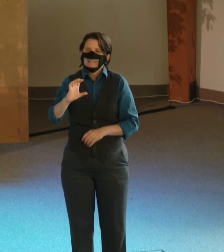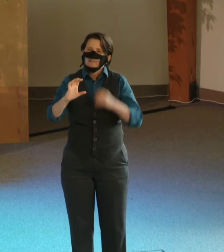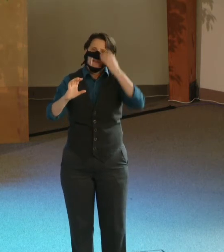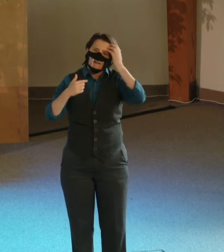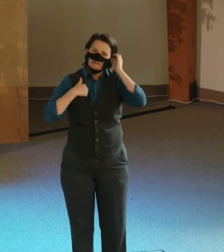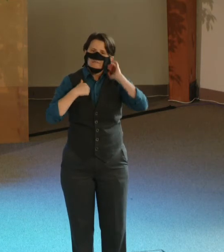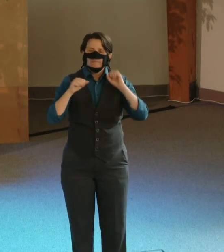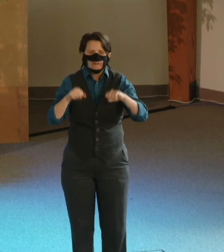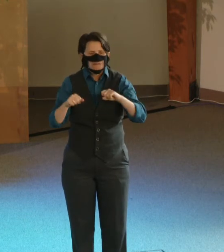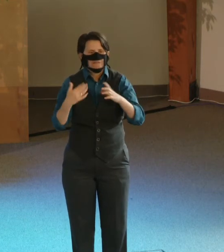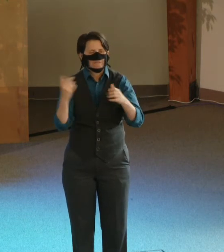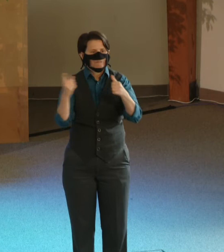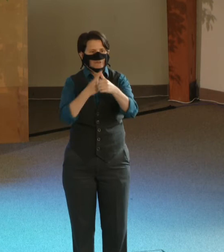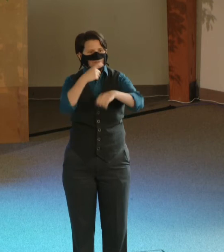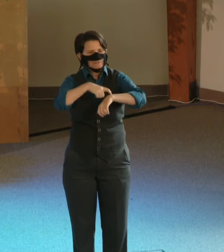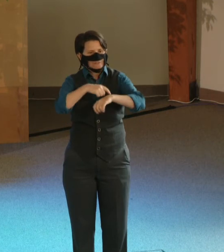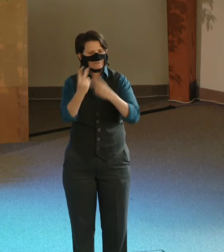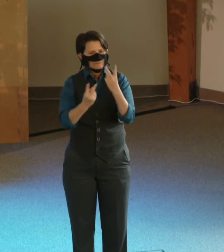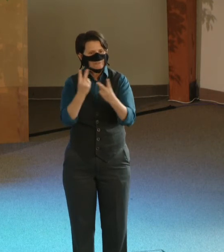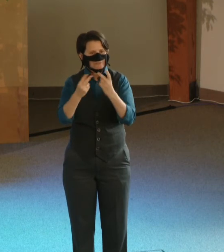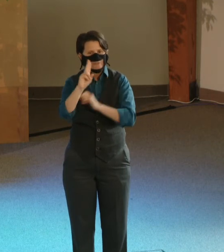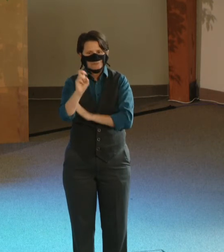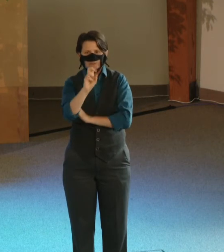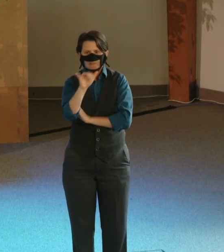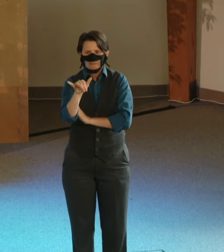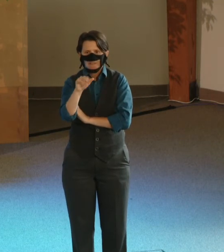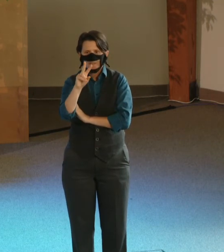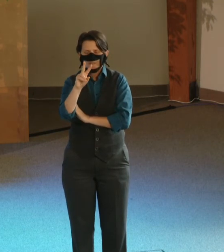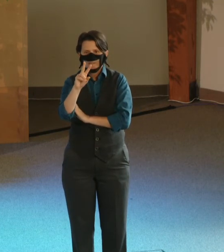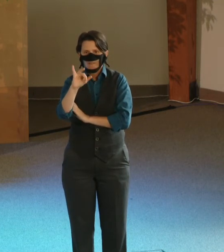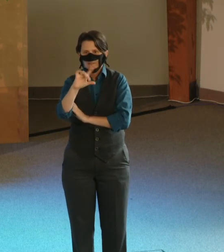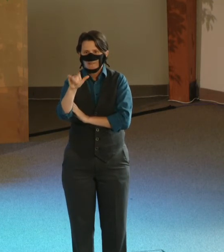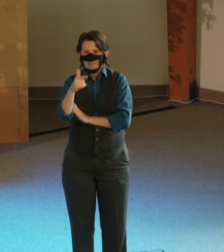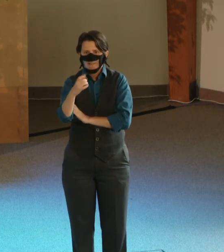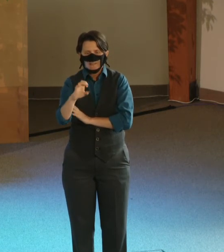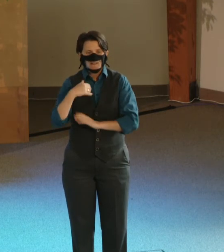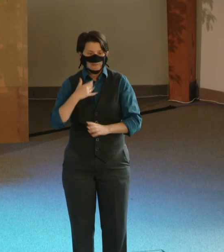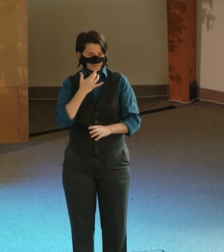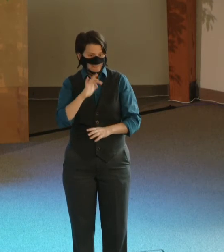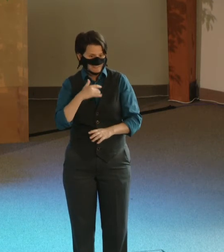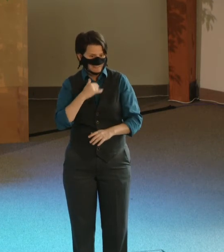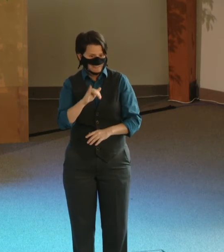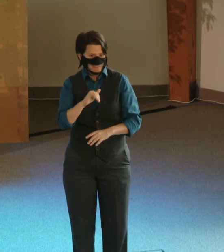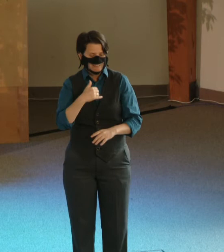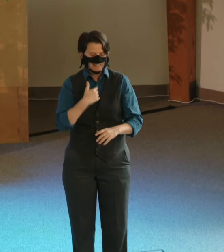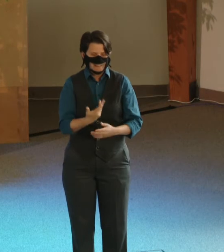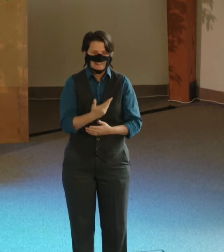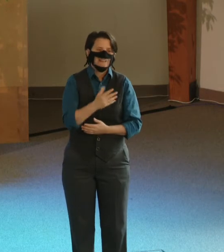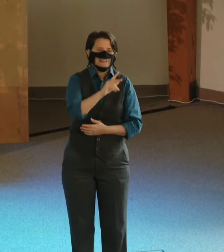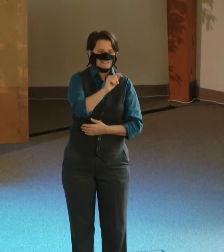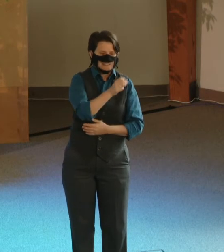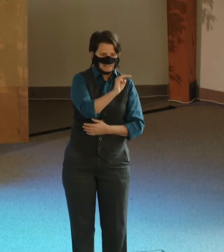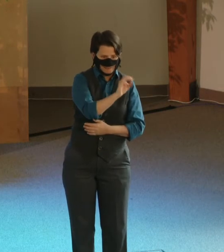Unity Village for the first time, and was fortunate enough that Tammy and Joni were there and Kim was there, and we